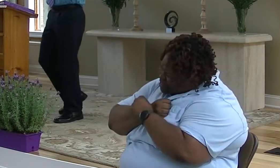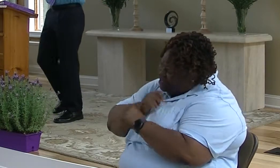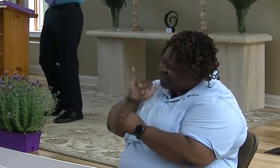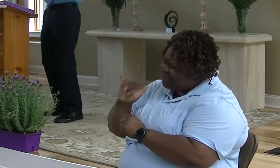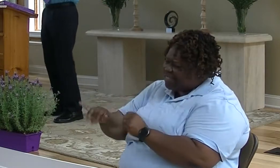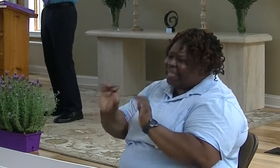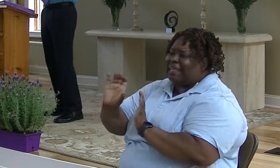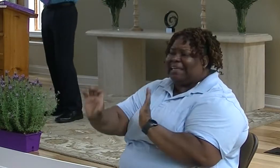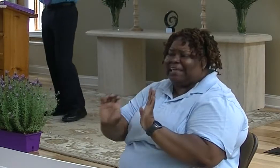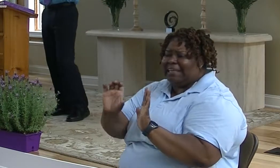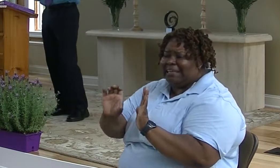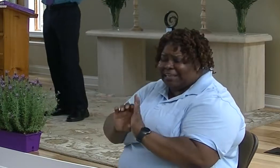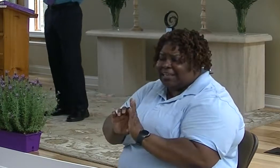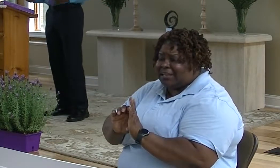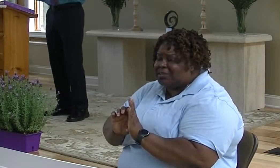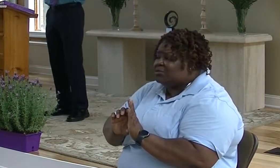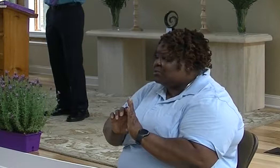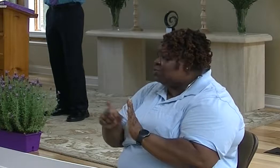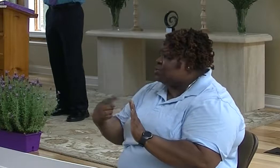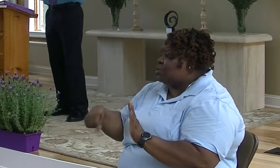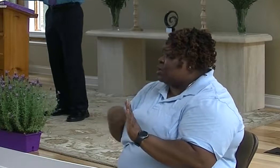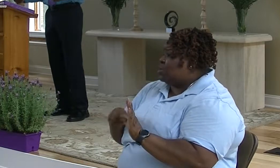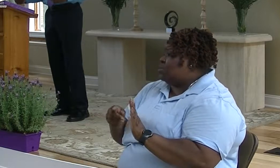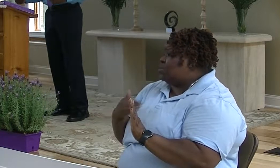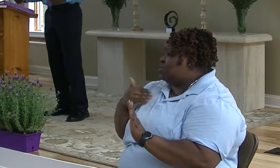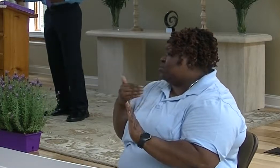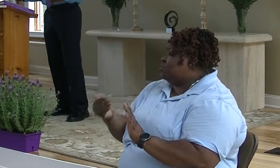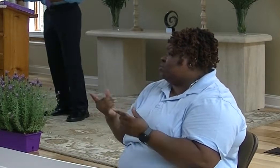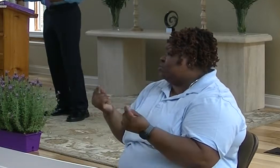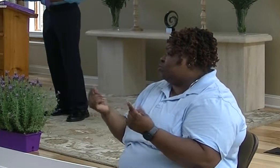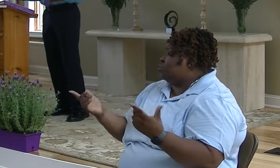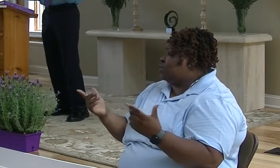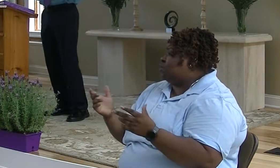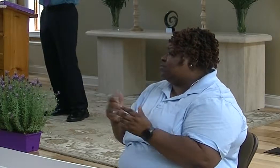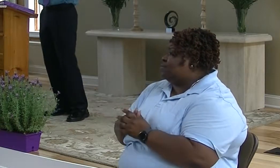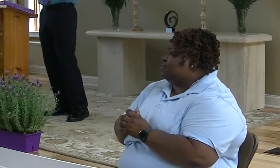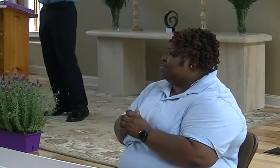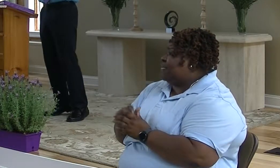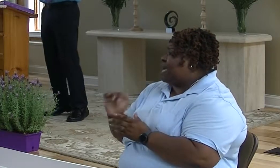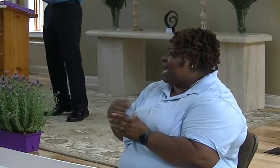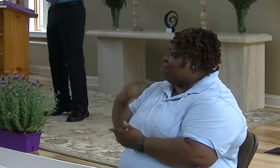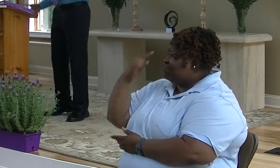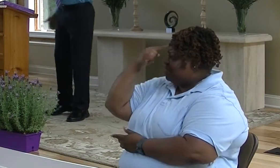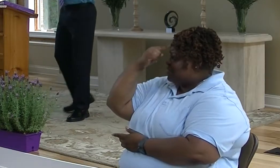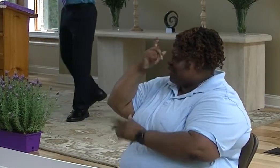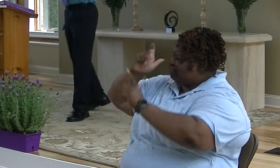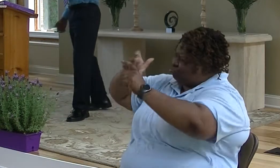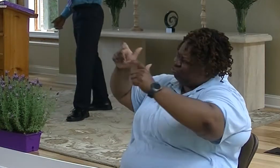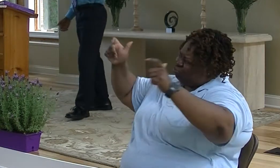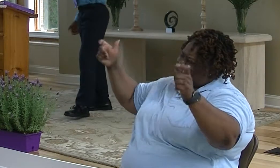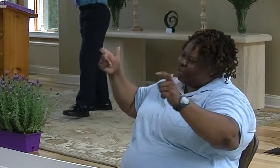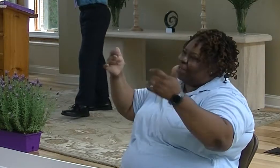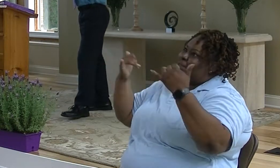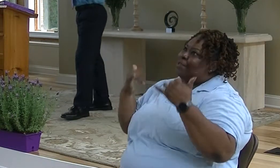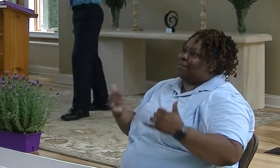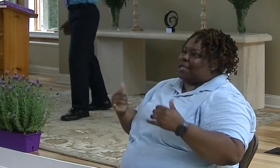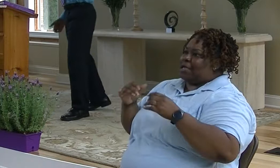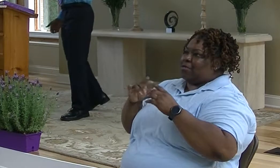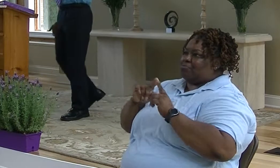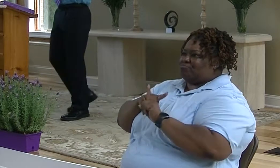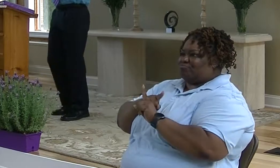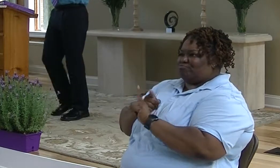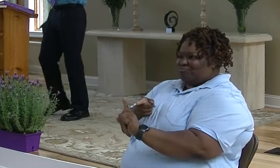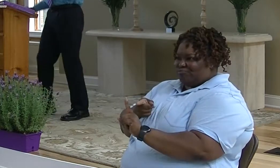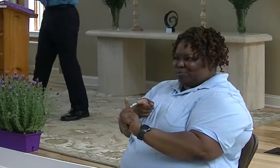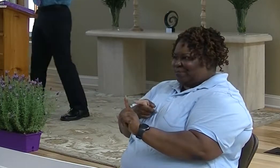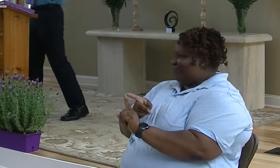as, are we willing to expand so far? Speaking of Gene Roddenberry,